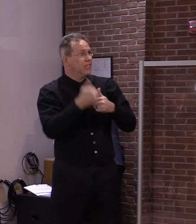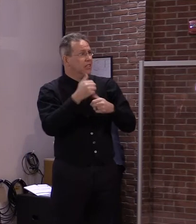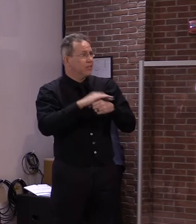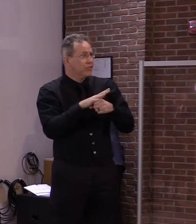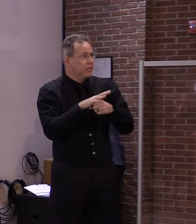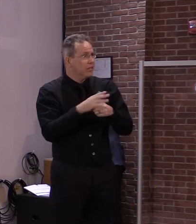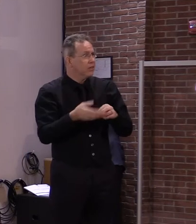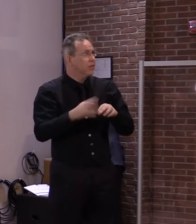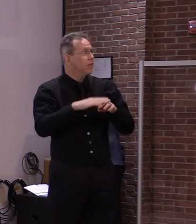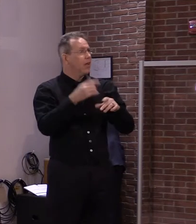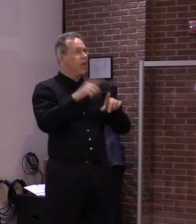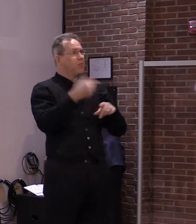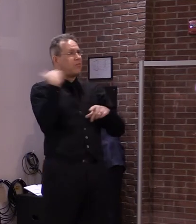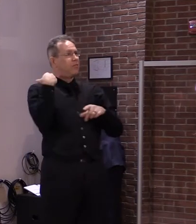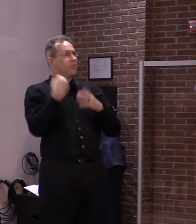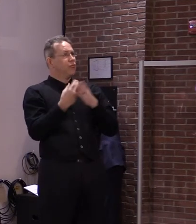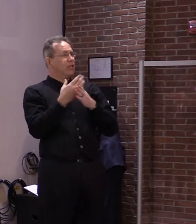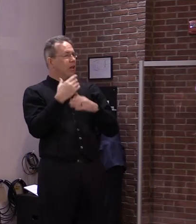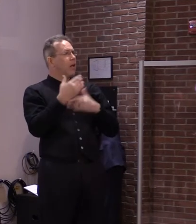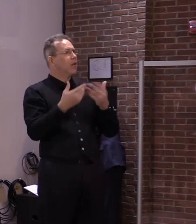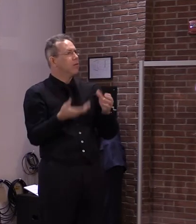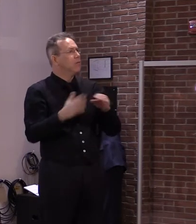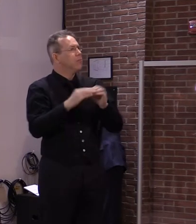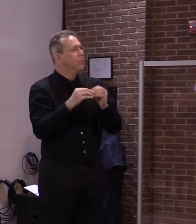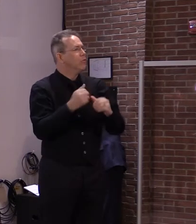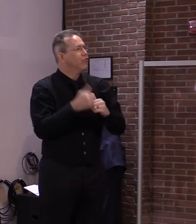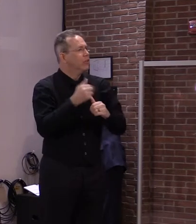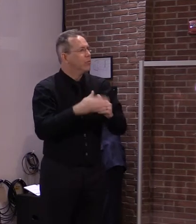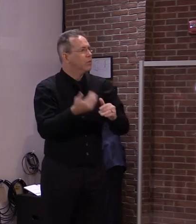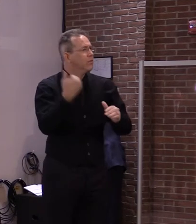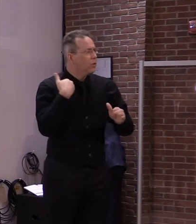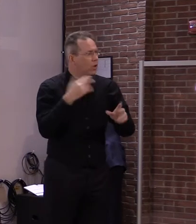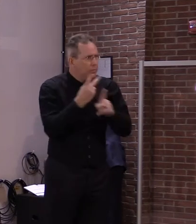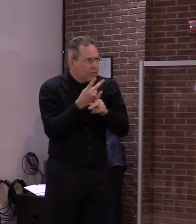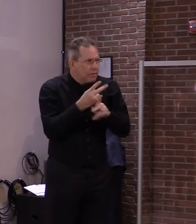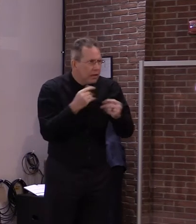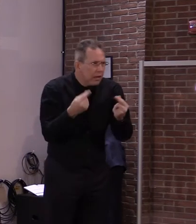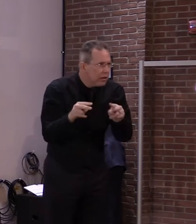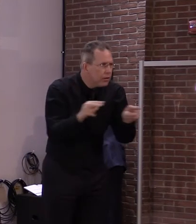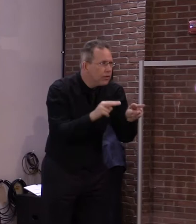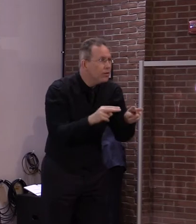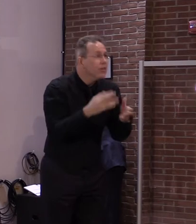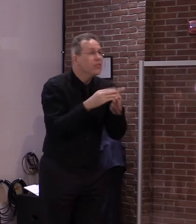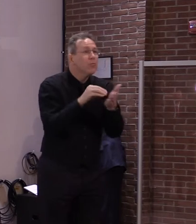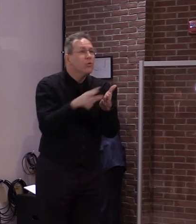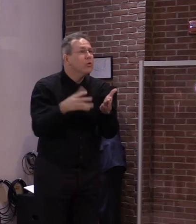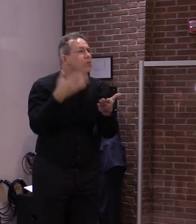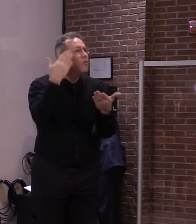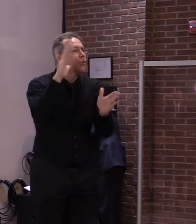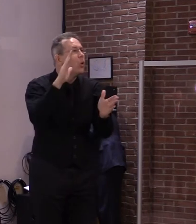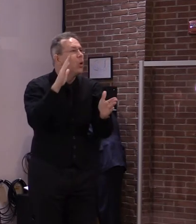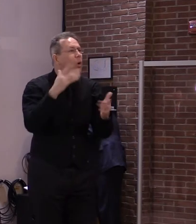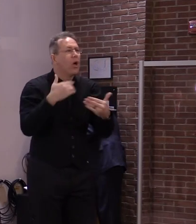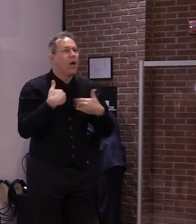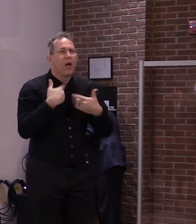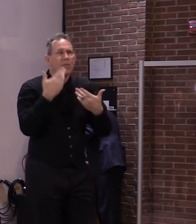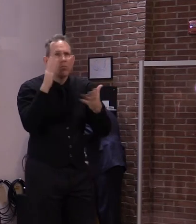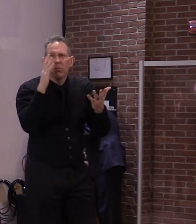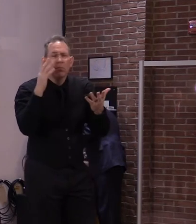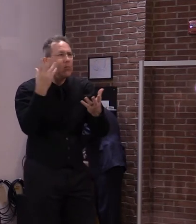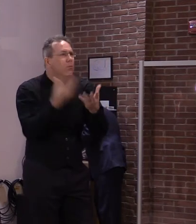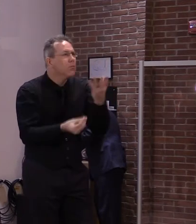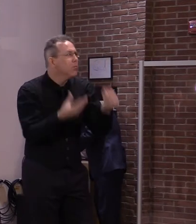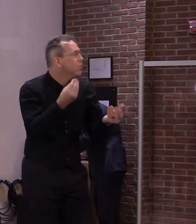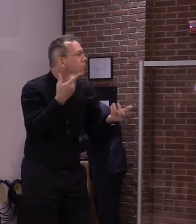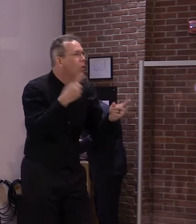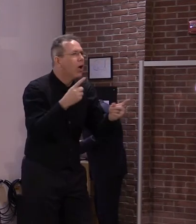about which we do not know enough because they have not been fully engaged in the learning process they have dropped below our radar and we need to act with